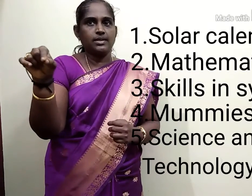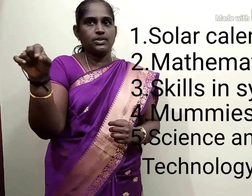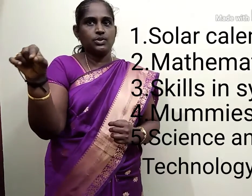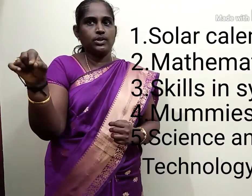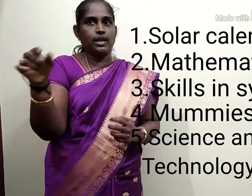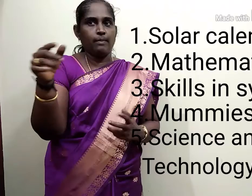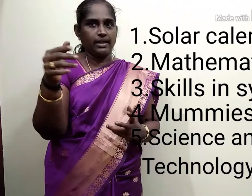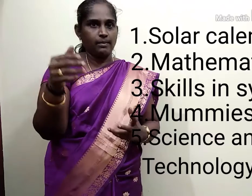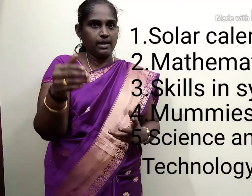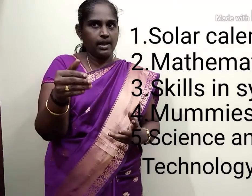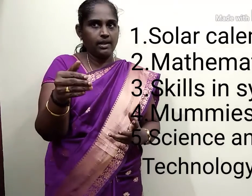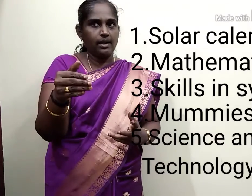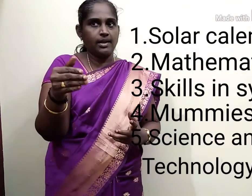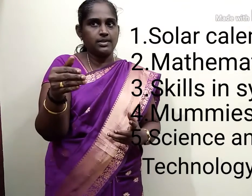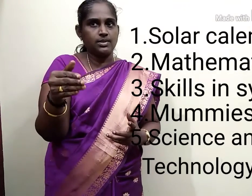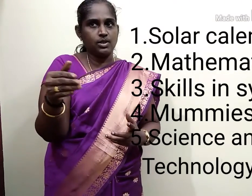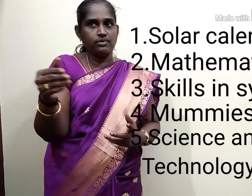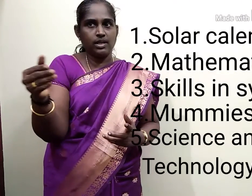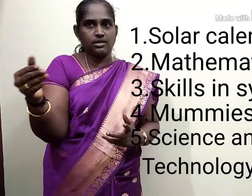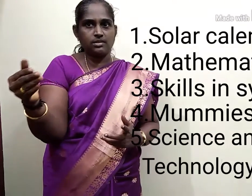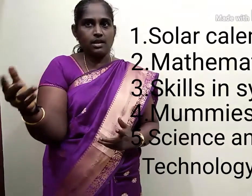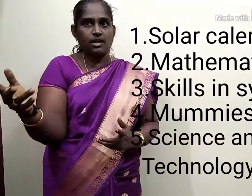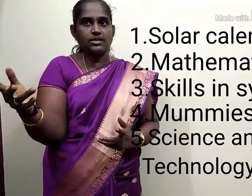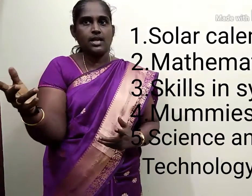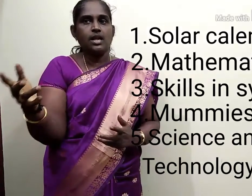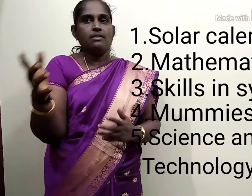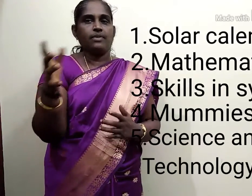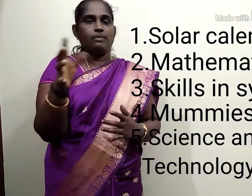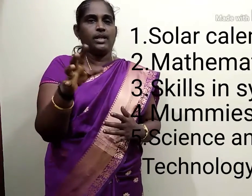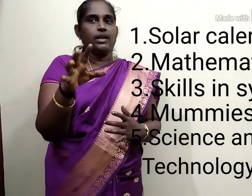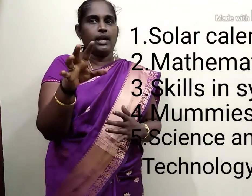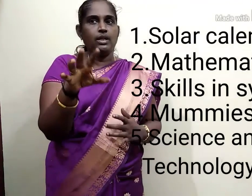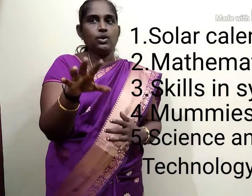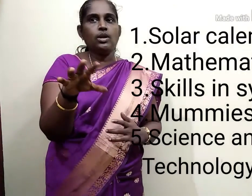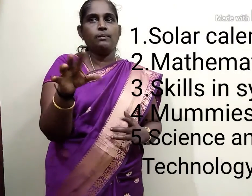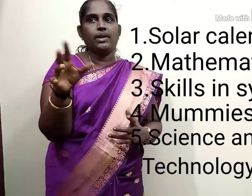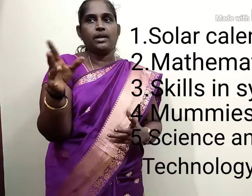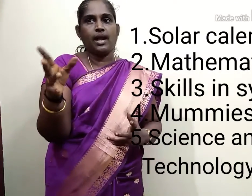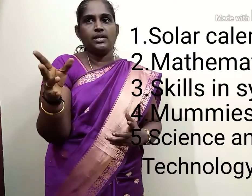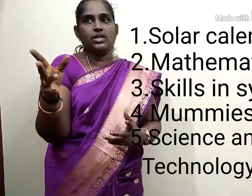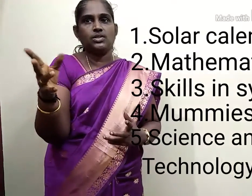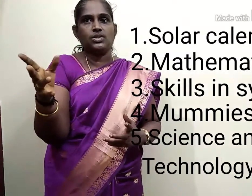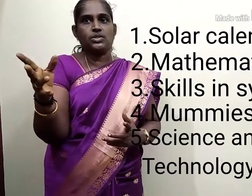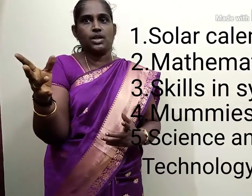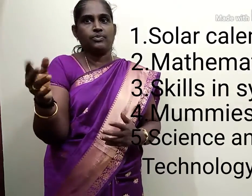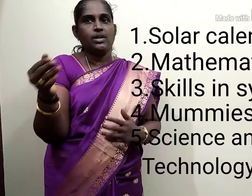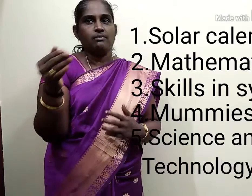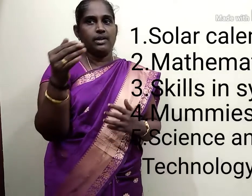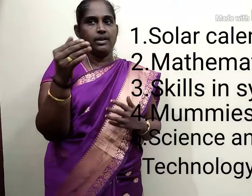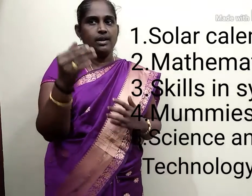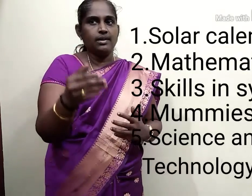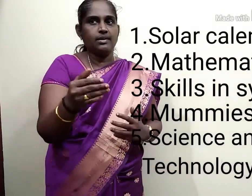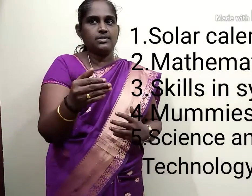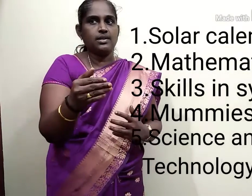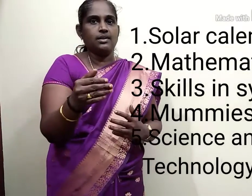designs show their mathematical and surveying skills. From their hieroglyphic writing system, we can understand